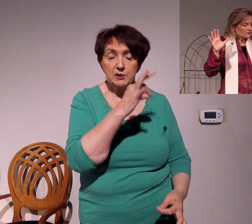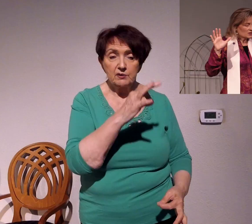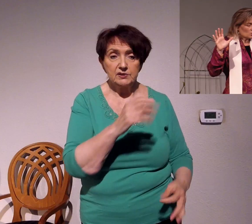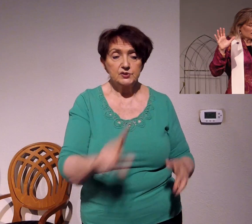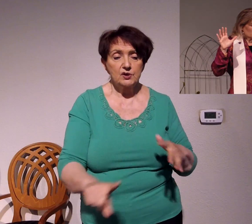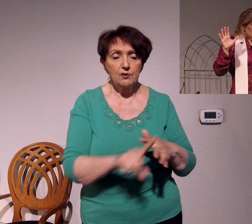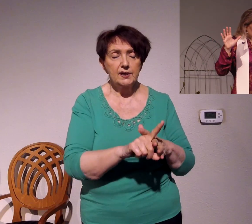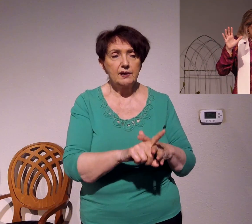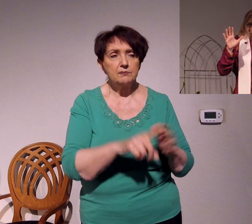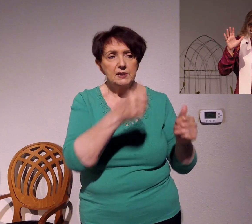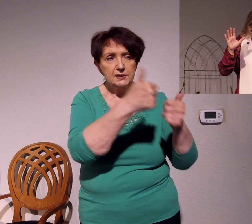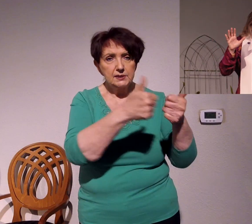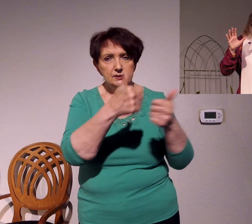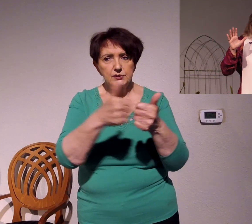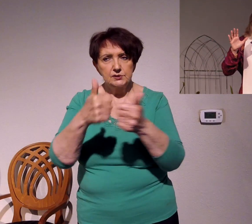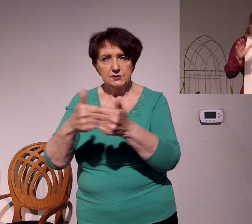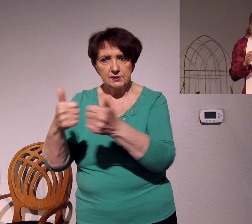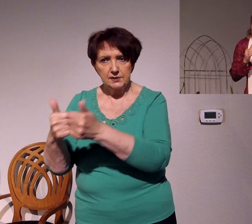in everyone.